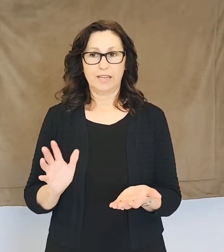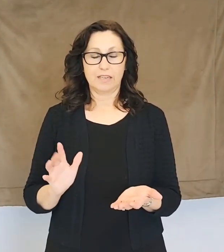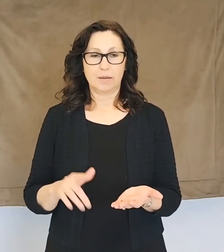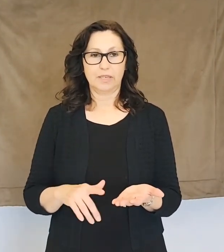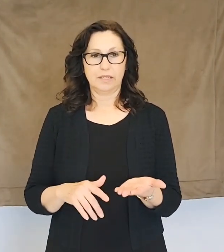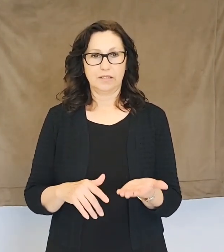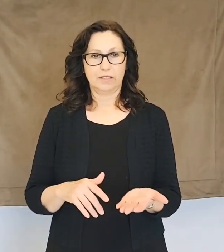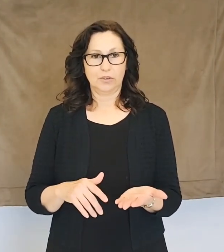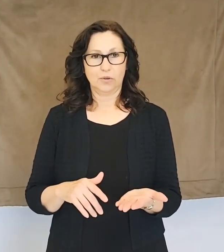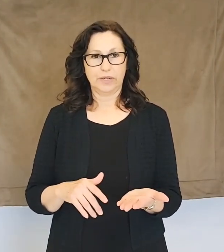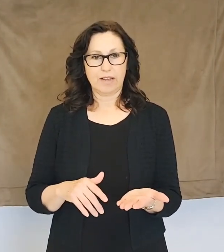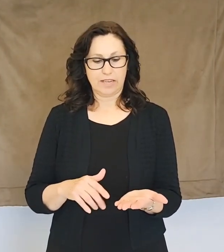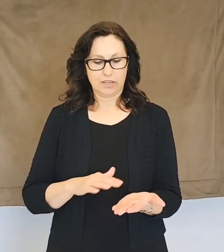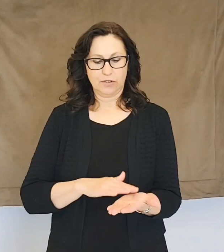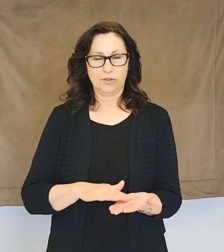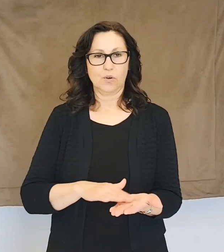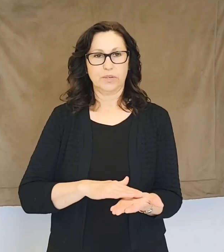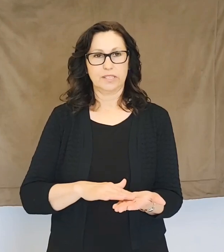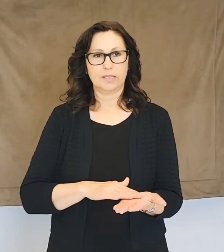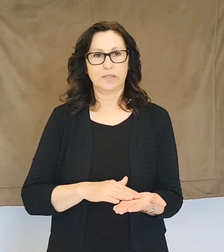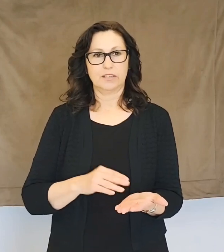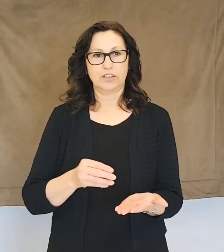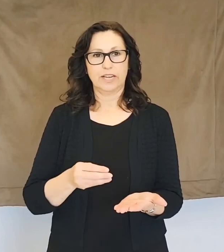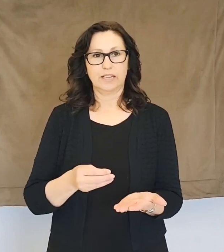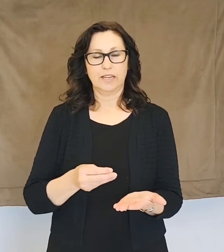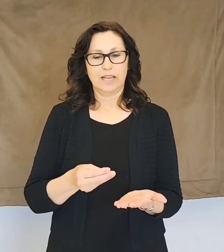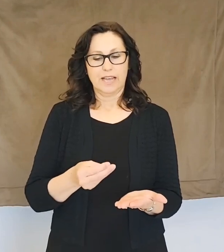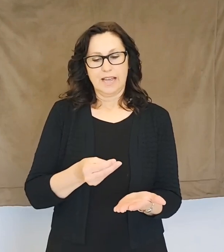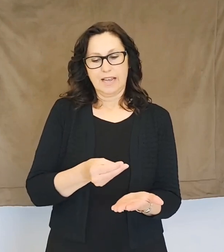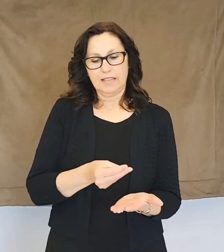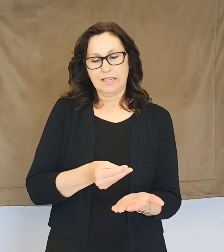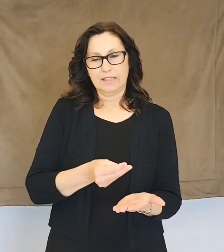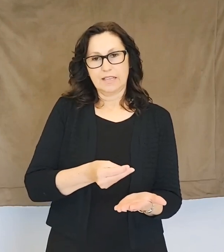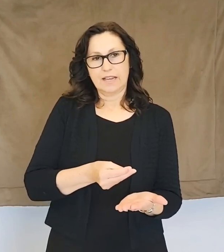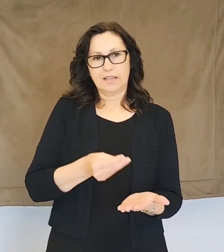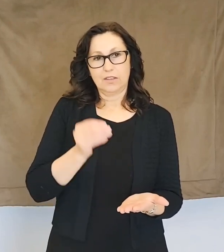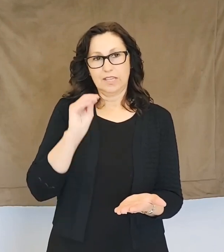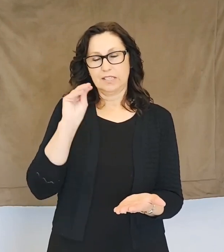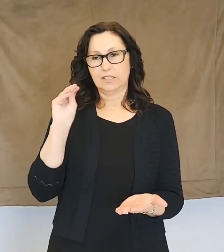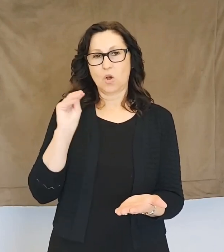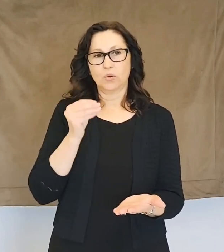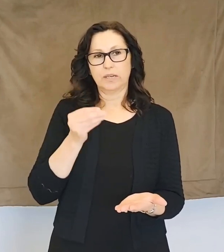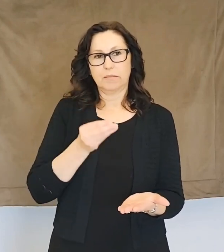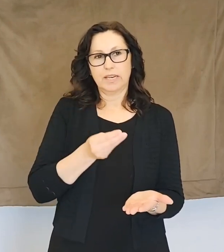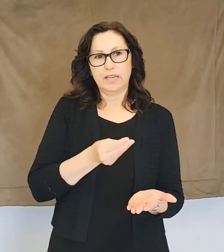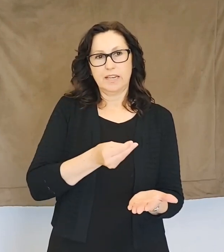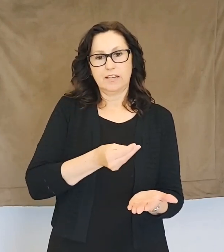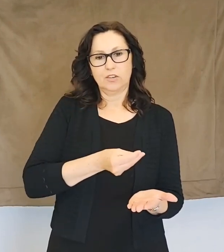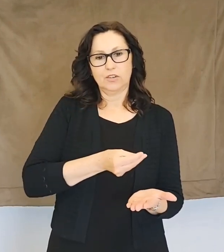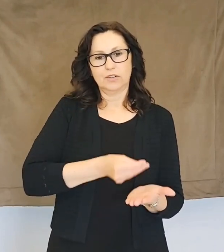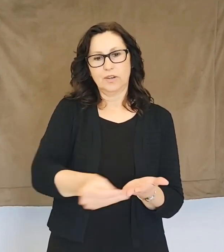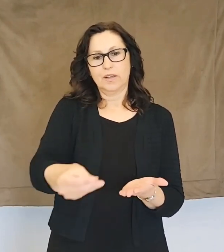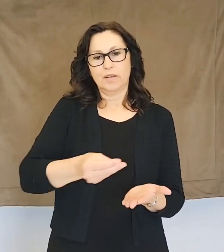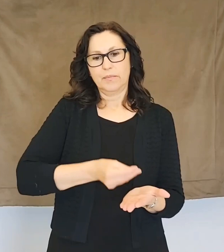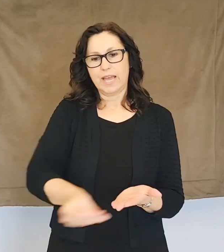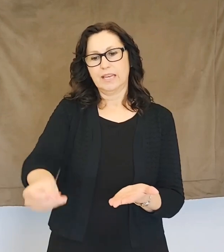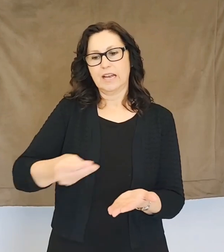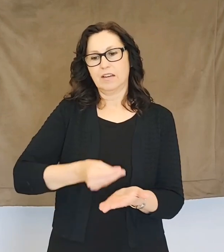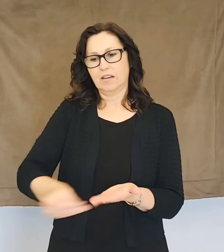hand dominant, you hold out like you're holding something in your hand. And then it's like this is holding money and you're paying out a